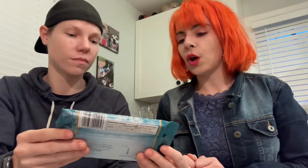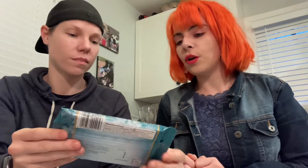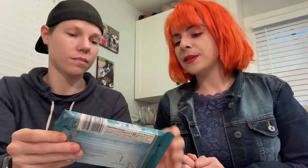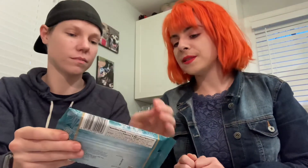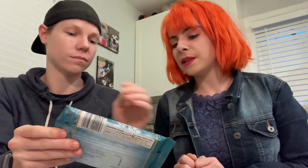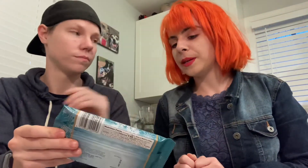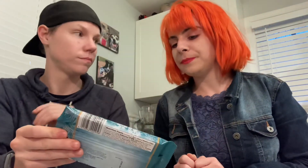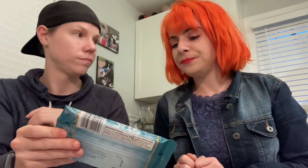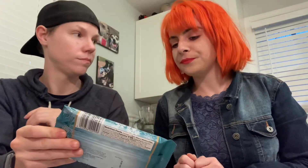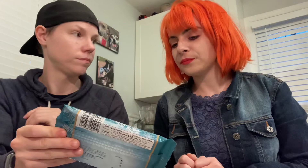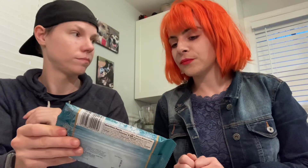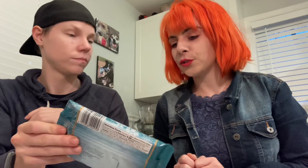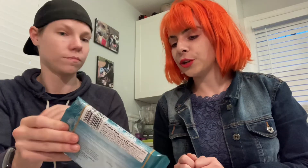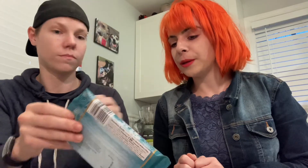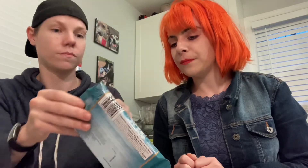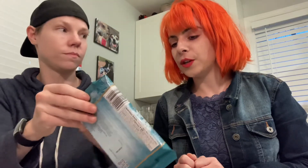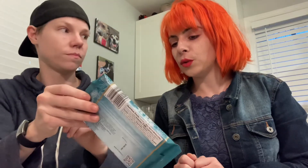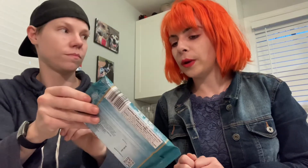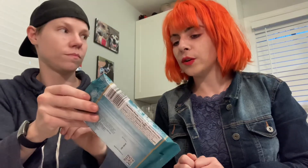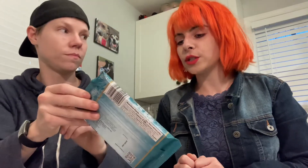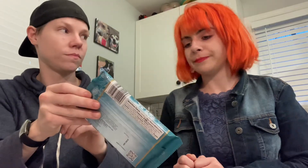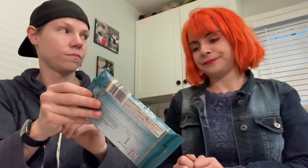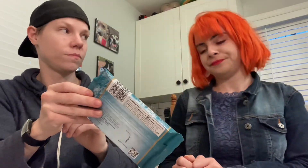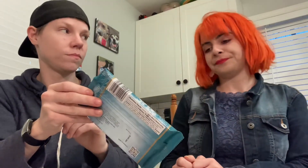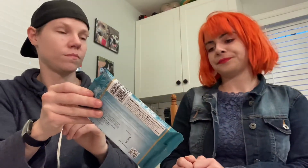Almond cinnamon cream filled wafers.